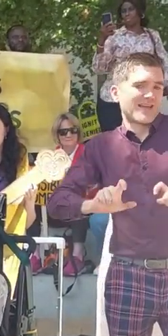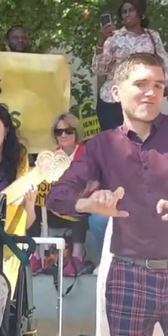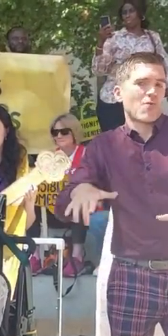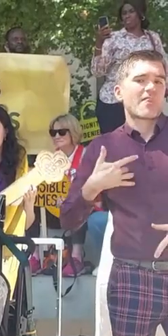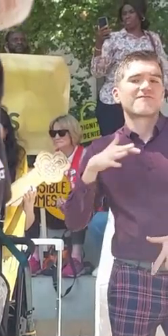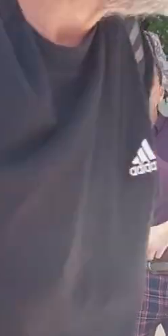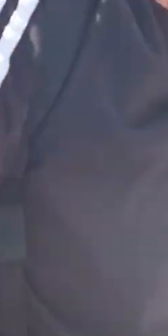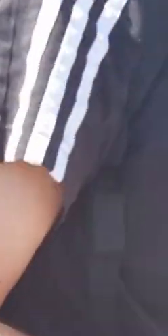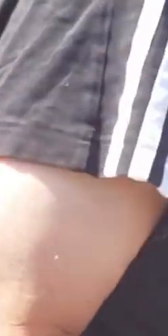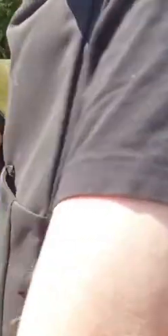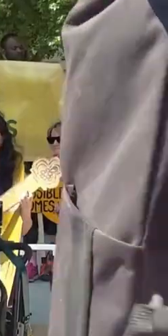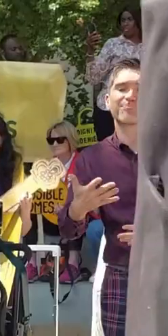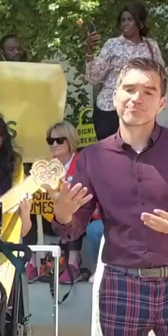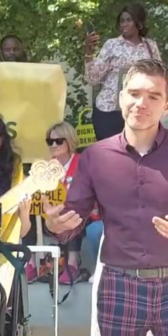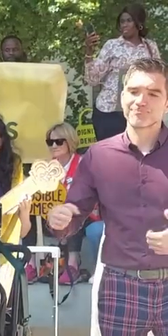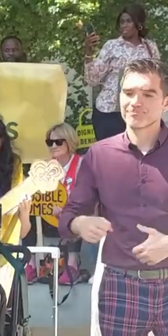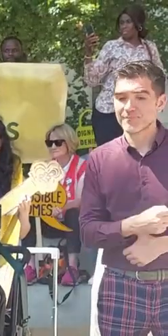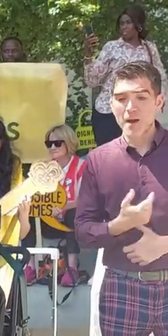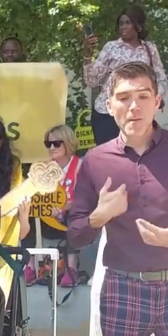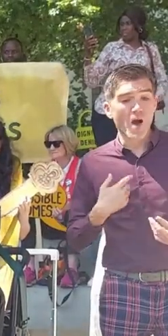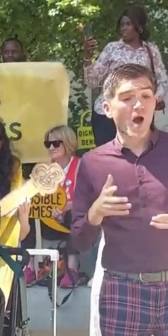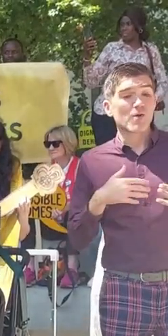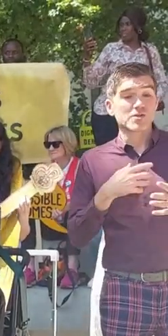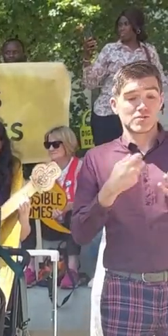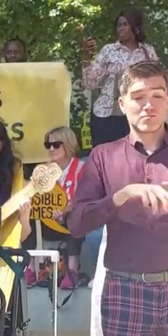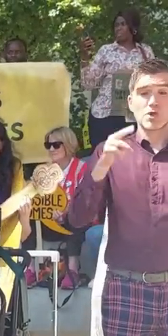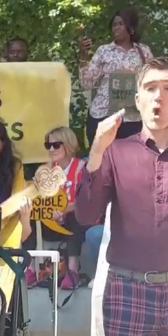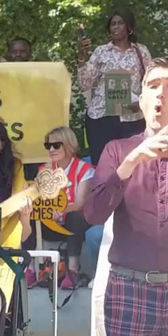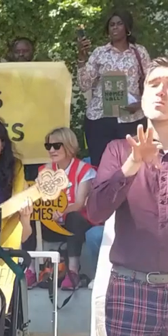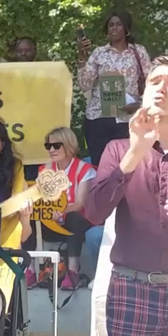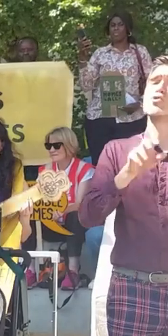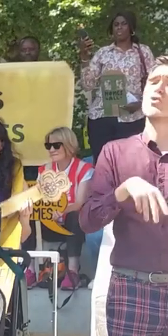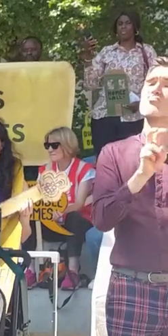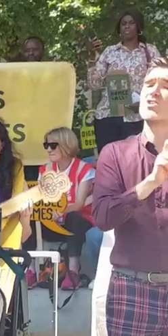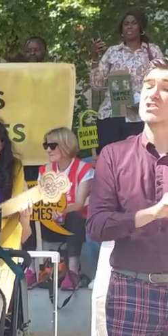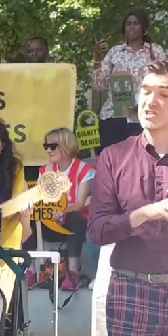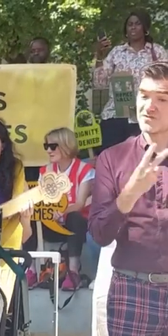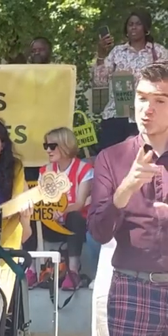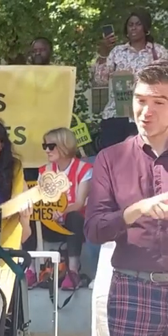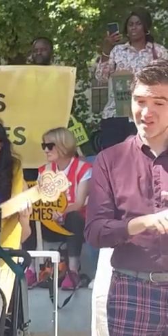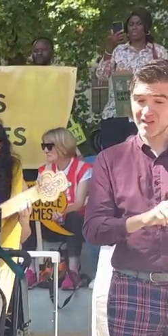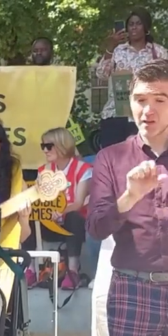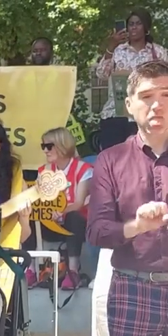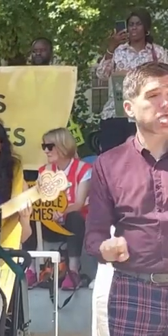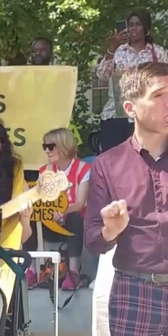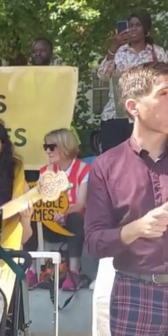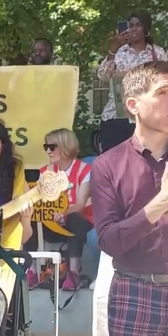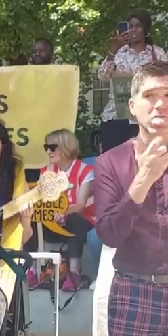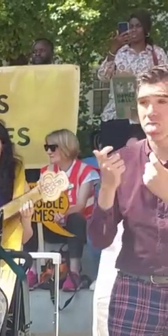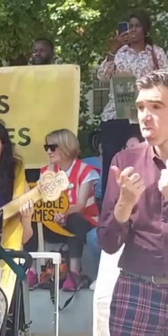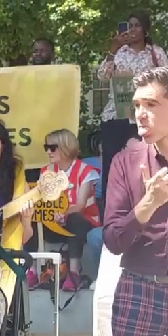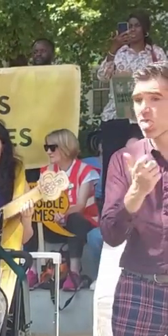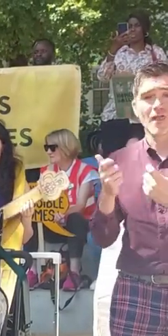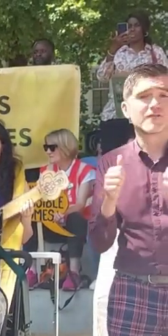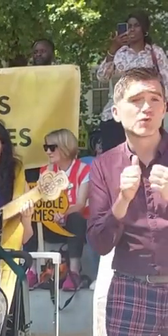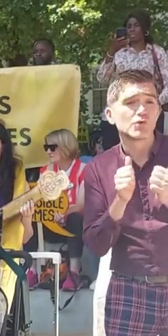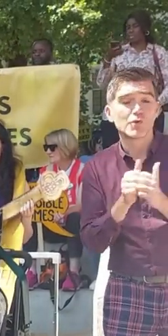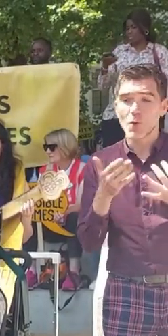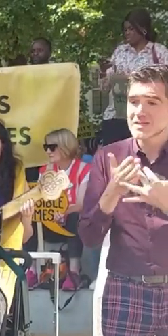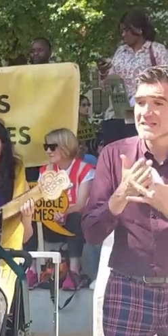halls. Despite being on the home choice register for nearly 2 years, I could not find a suitable accessible